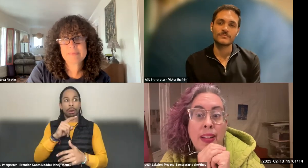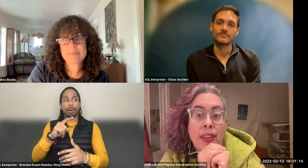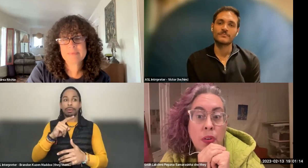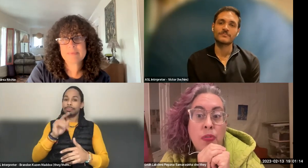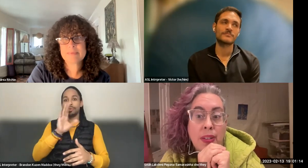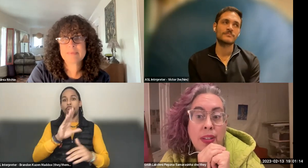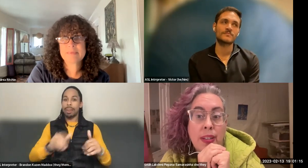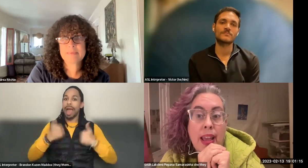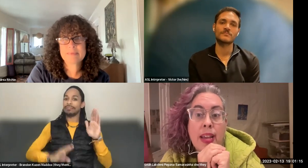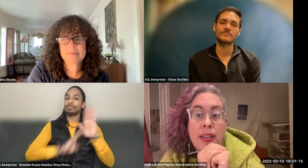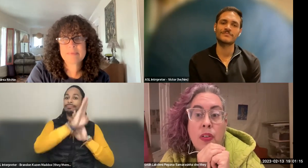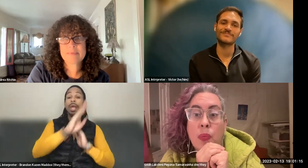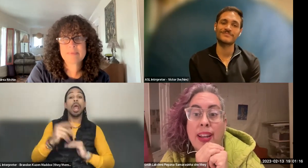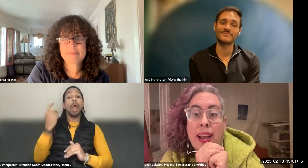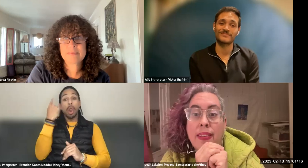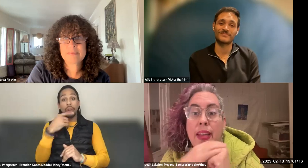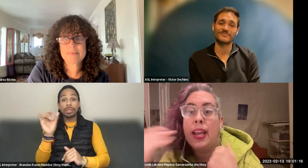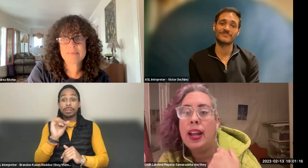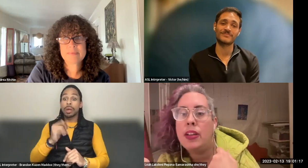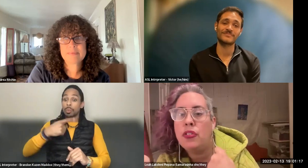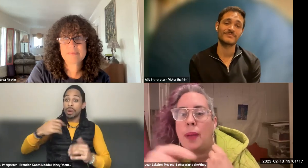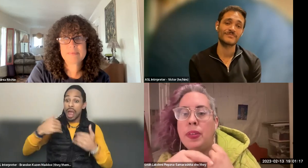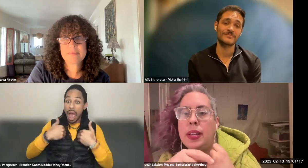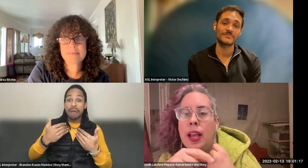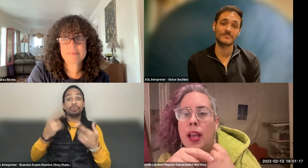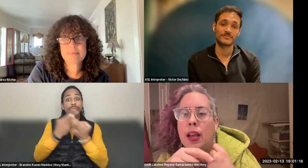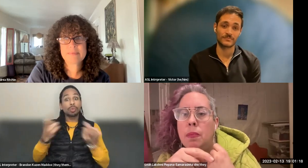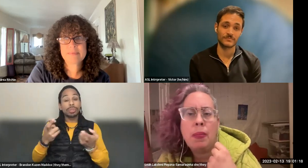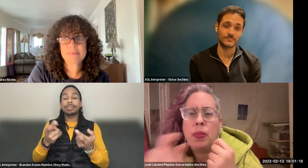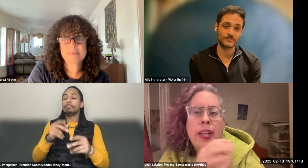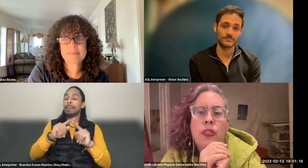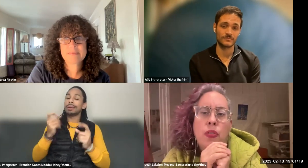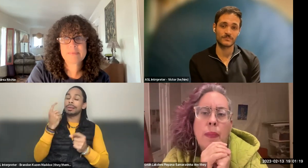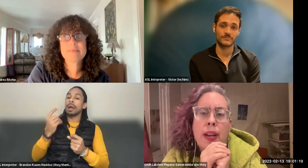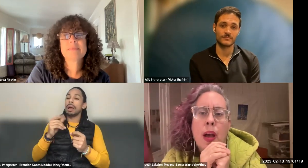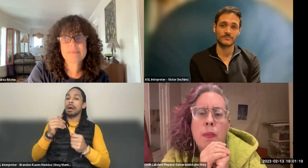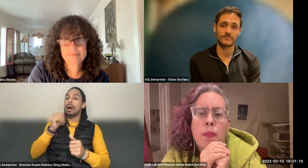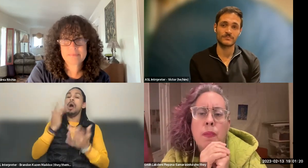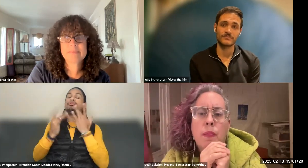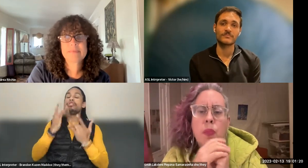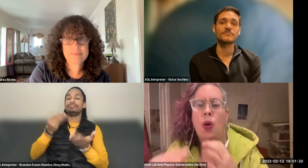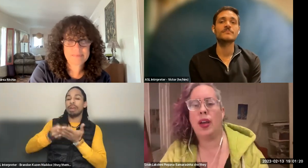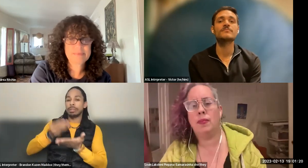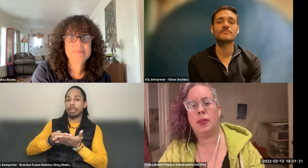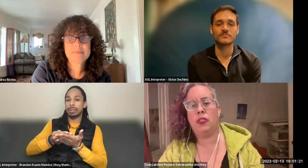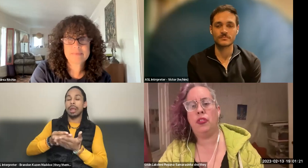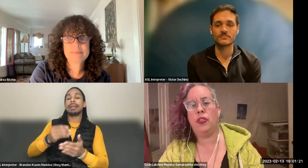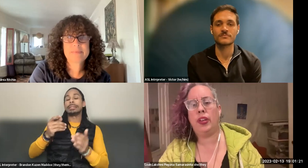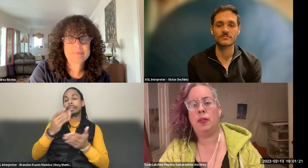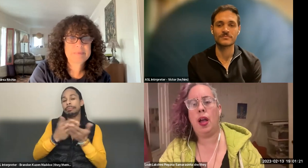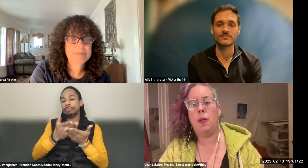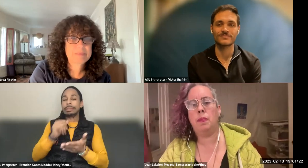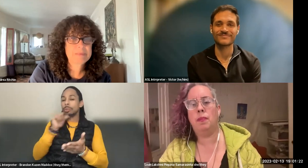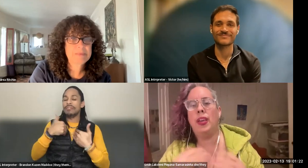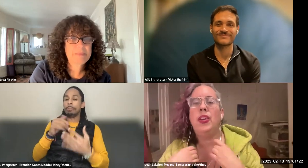here, but that's underfunded and underrecognized. And I just dropped it. Maybe somebody else could drop it. Hold on, let me just do